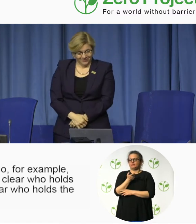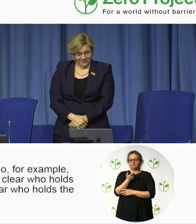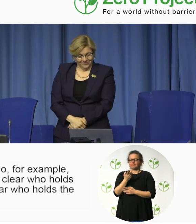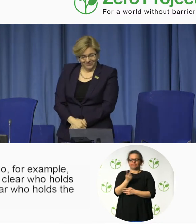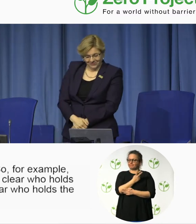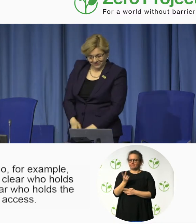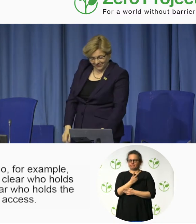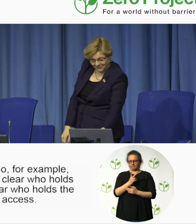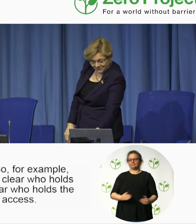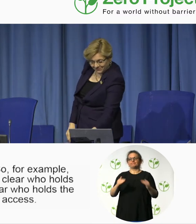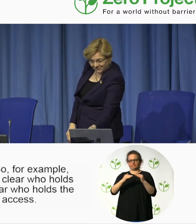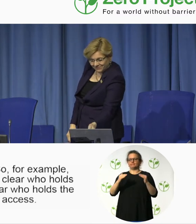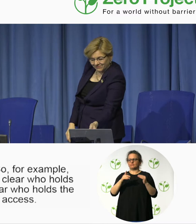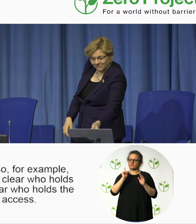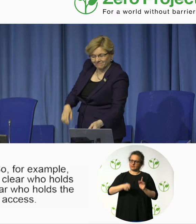access?